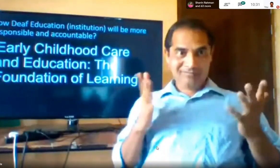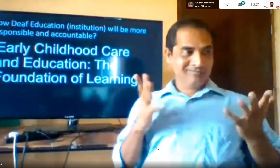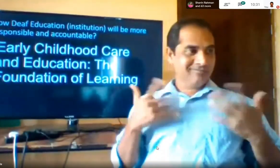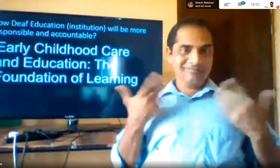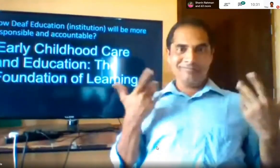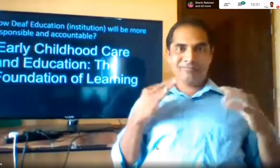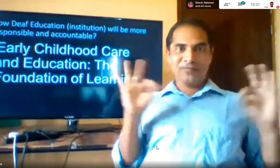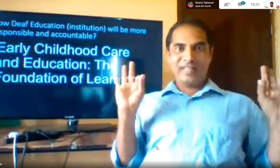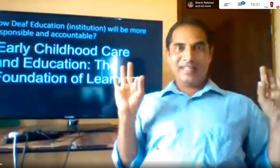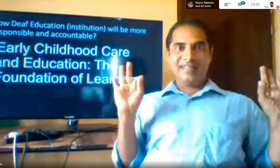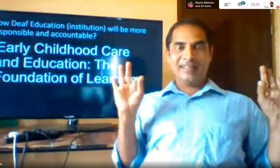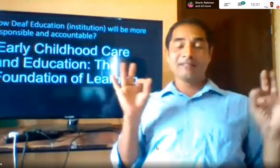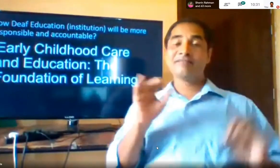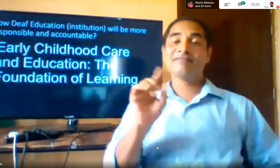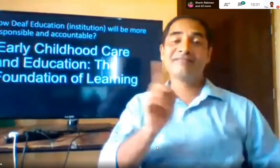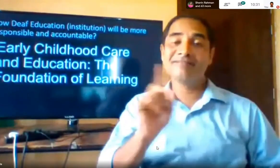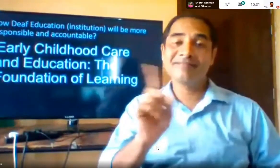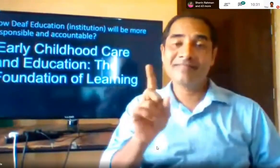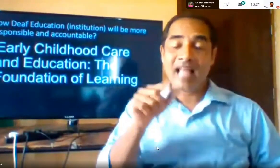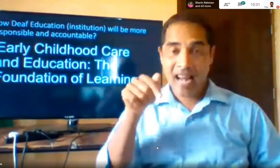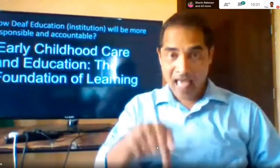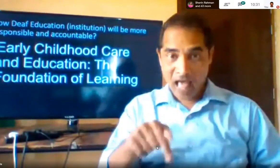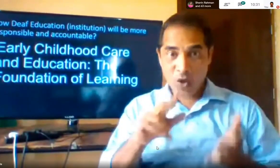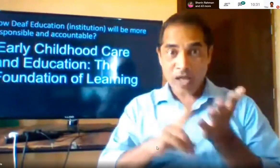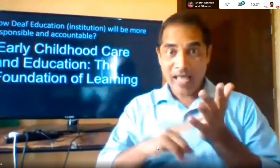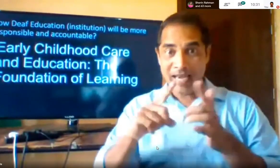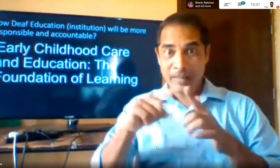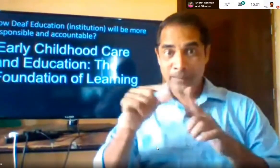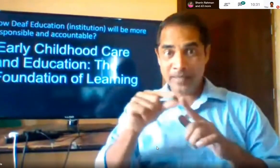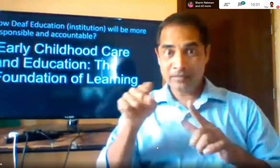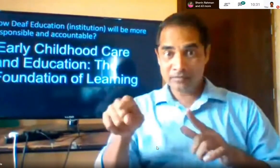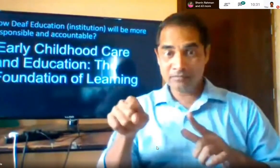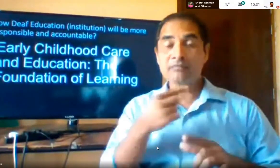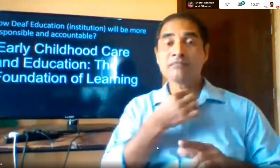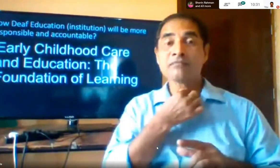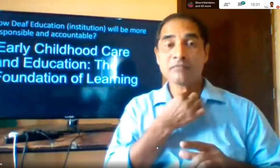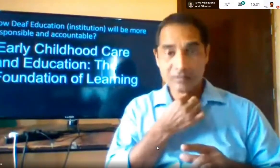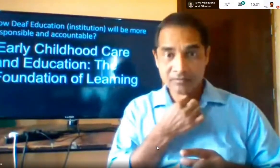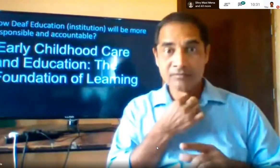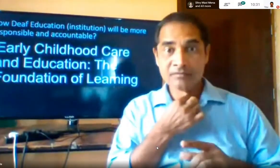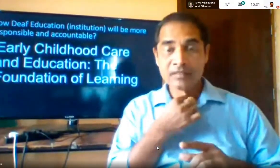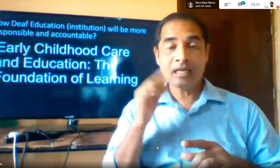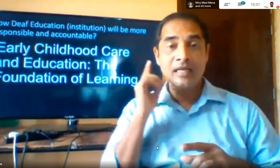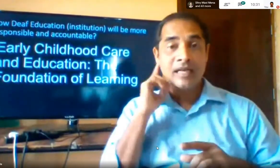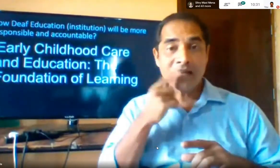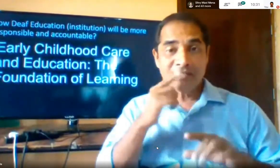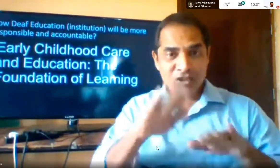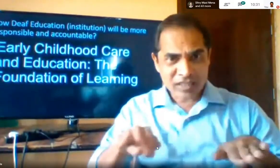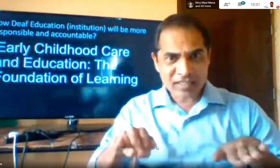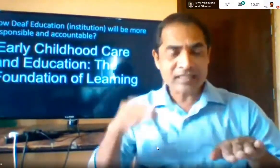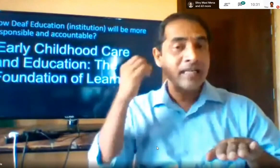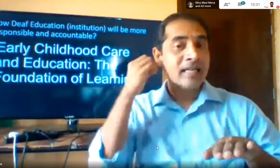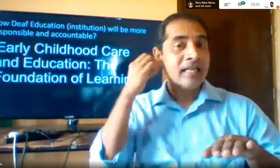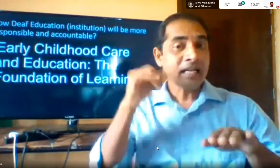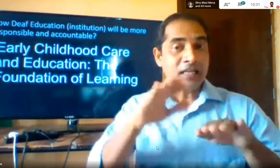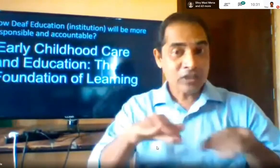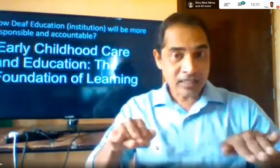not responsible. Why should I go to the jail? I am free. No. National education policy is promising all the